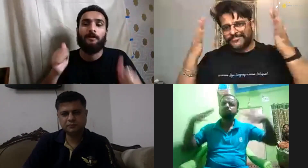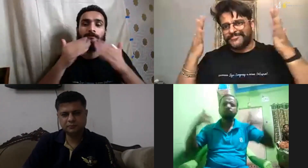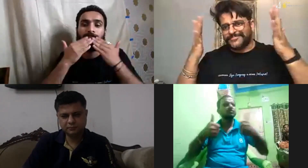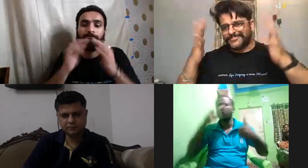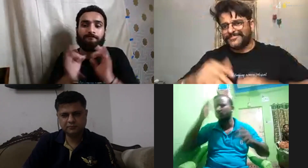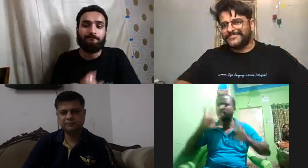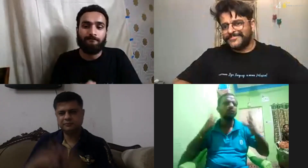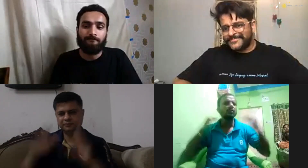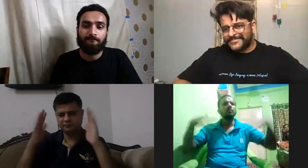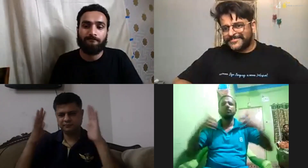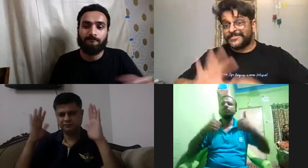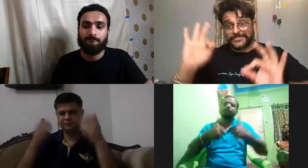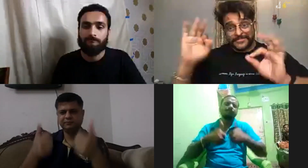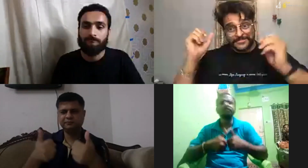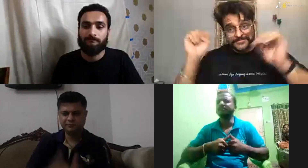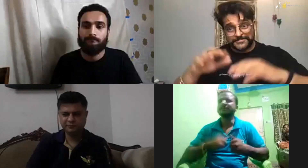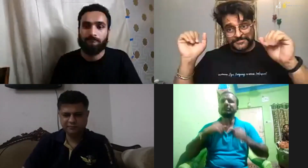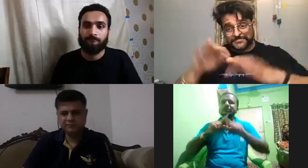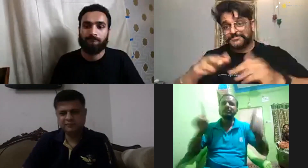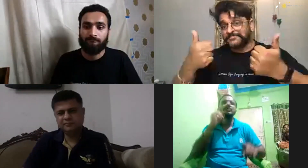Great. Thank you.